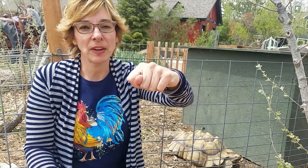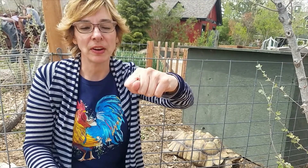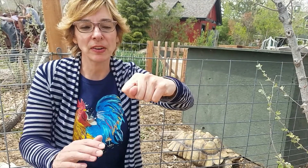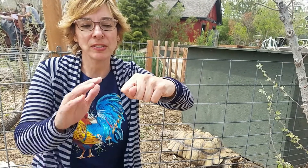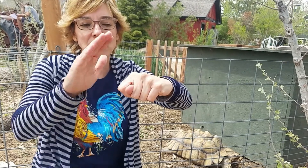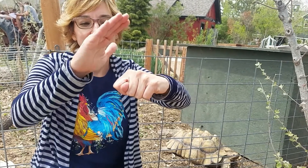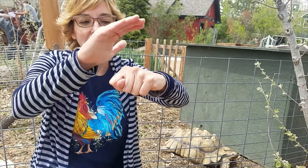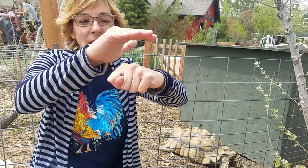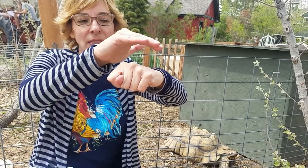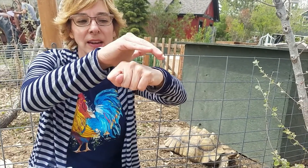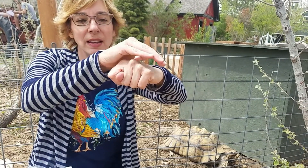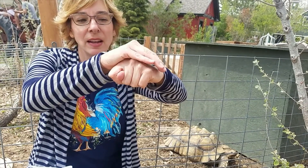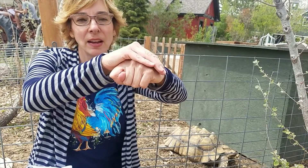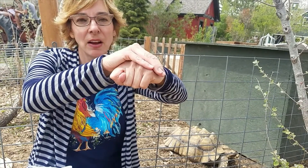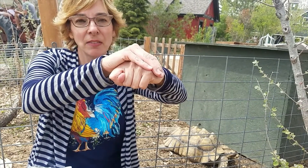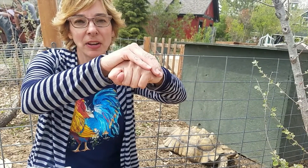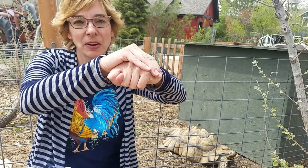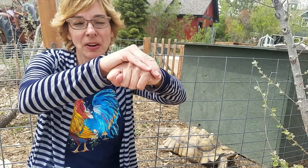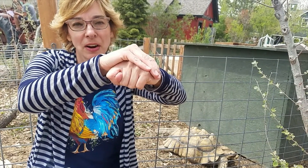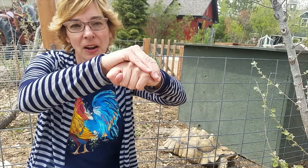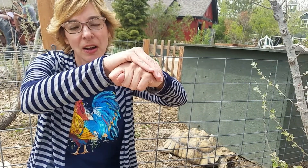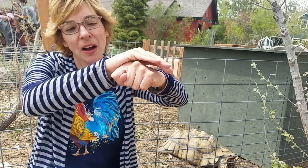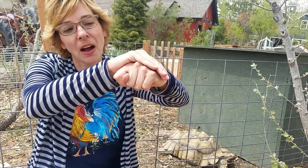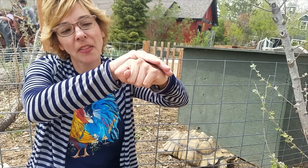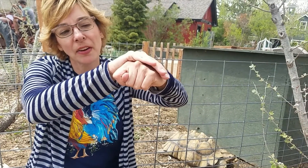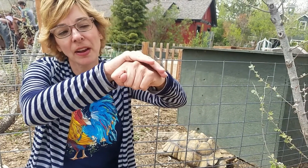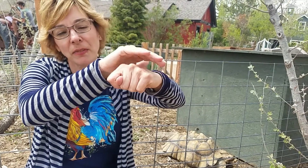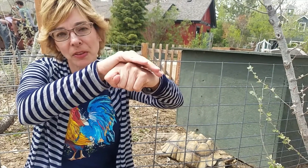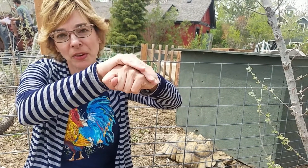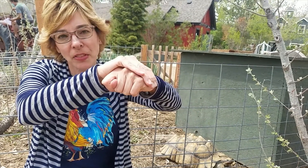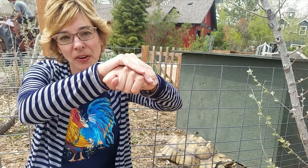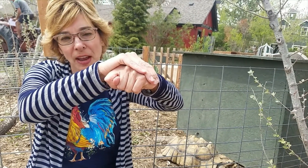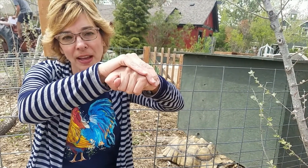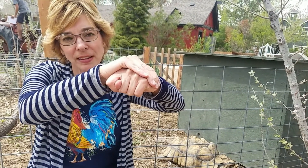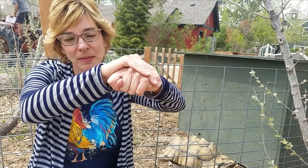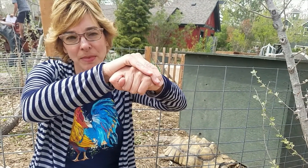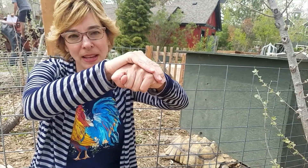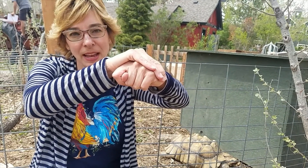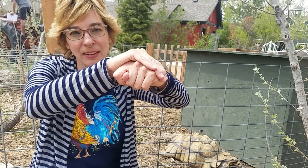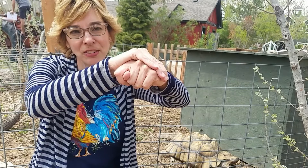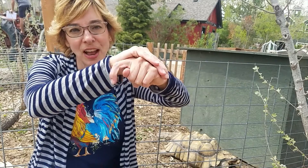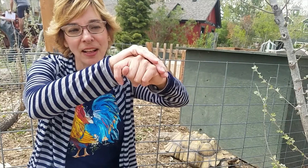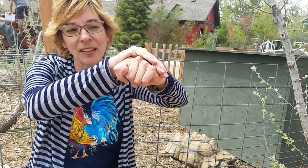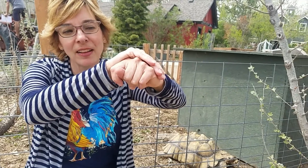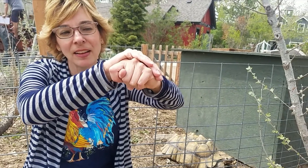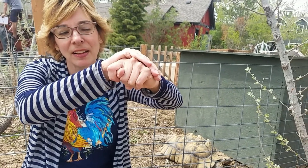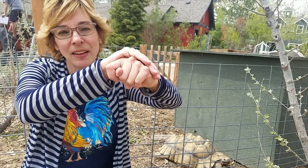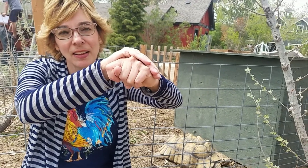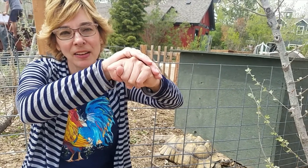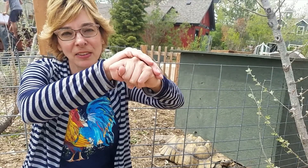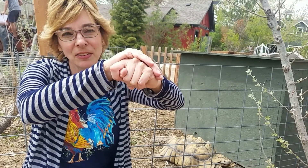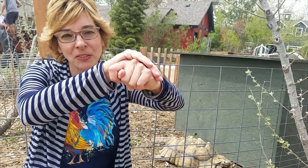fingers, and then covering your with your other hand, making it shell.